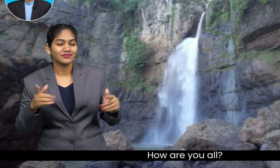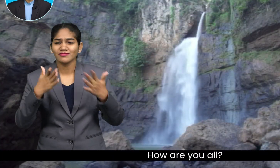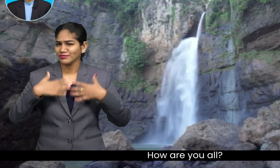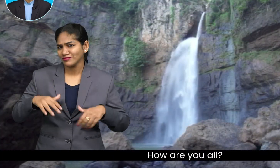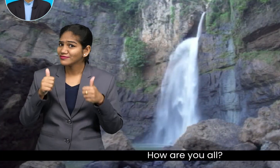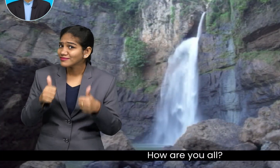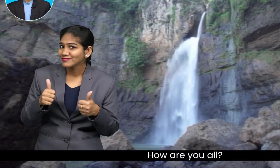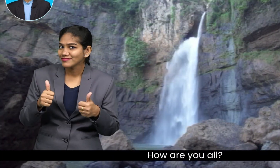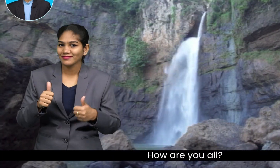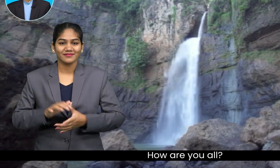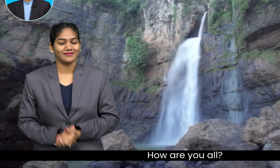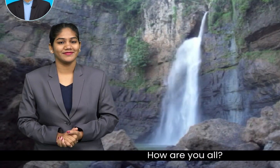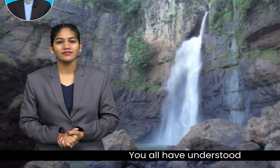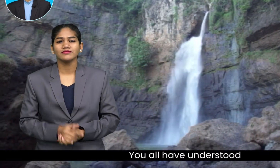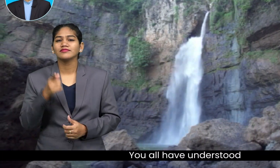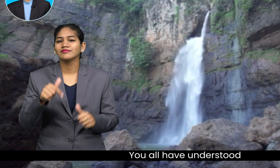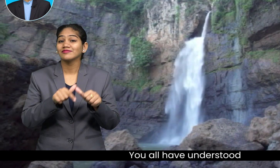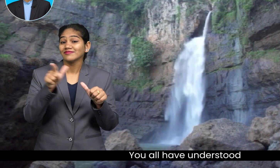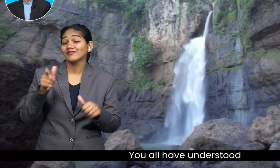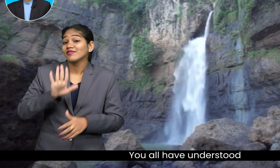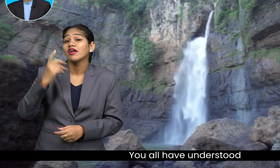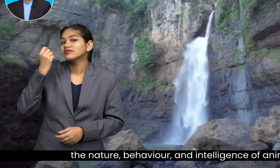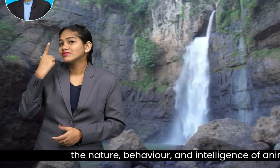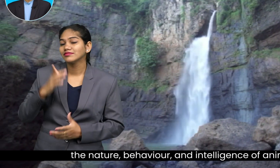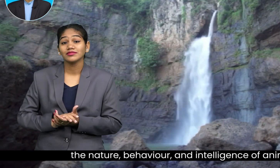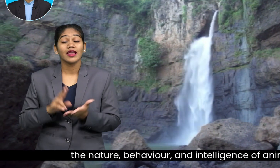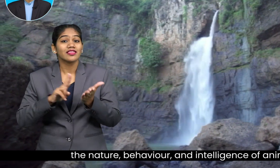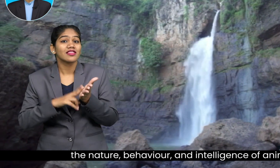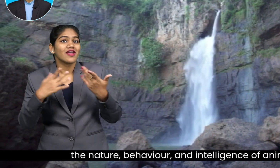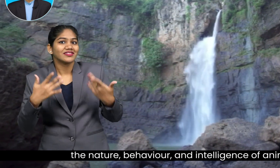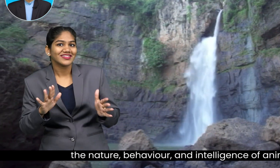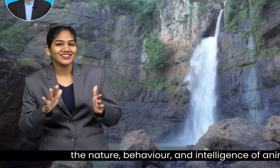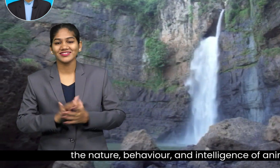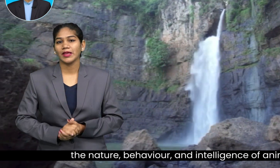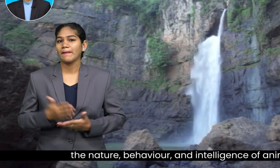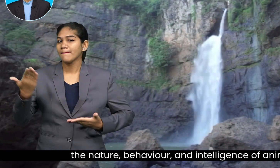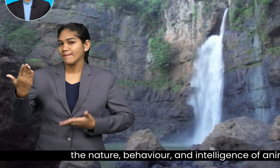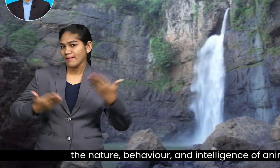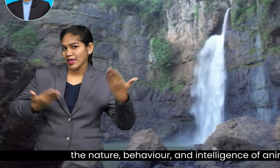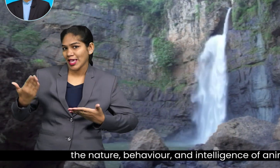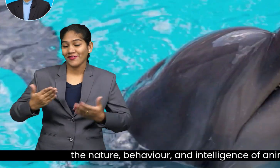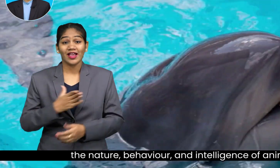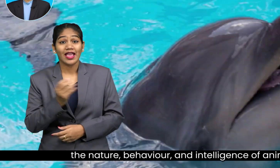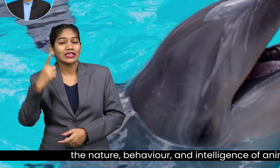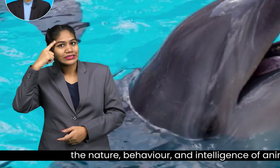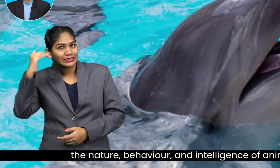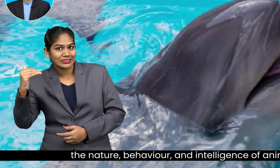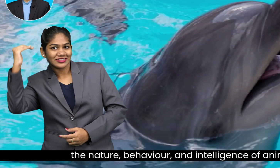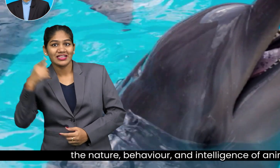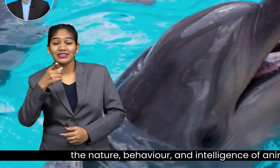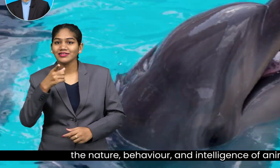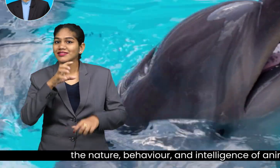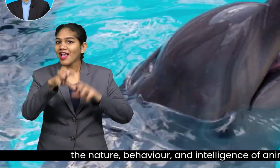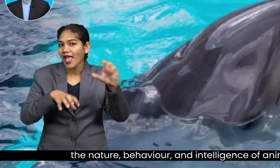How are you all? You all have understood the nature, behavior and intelligence